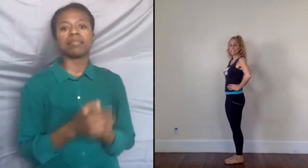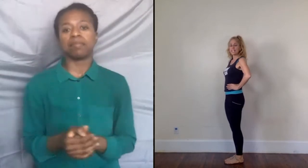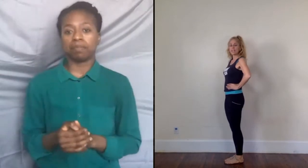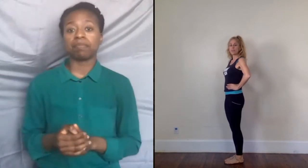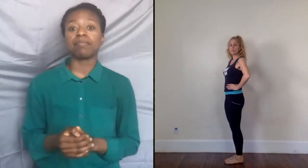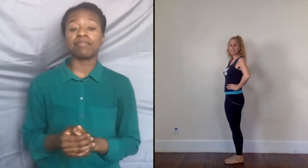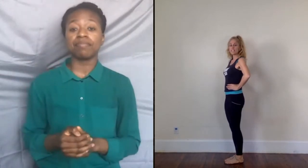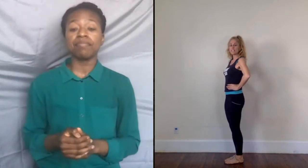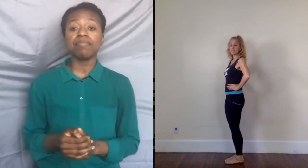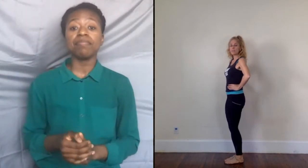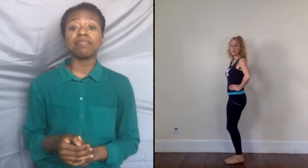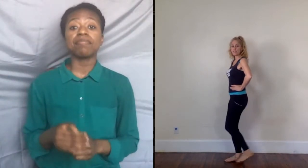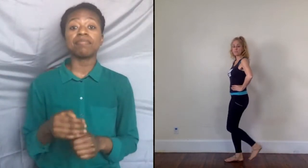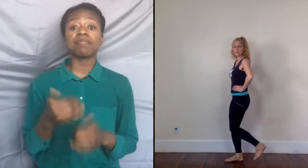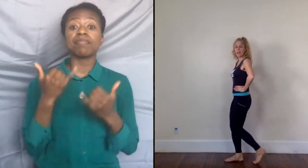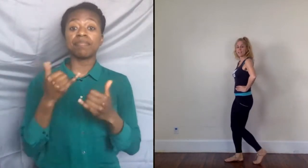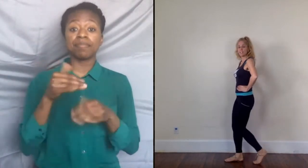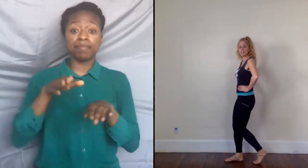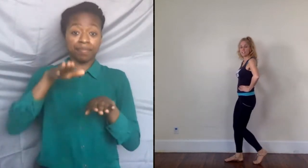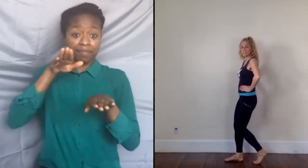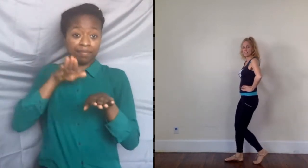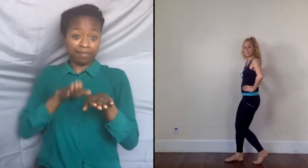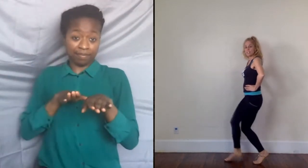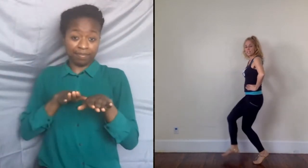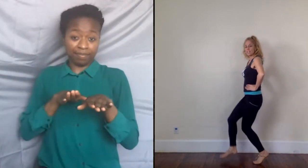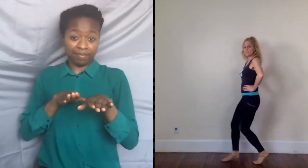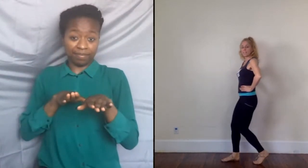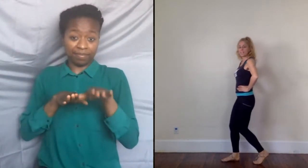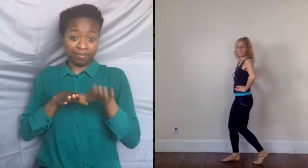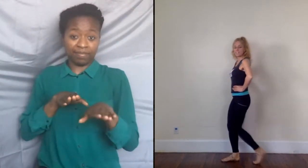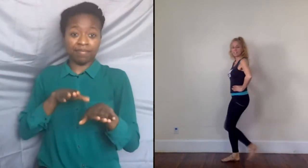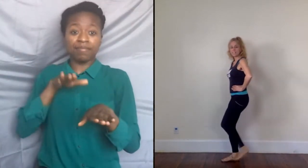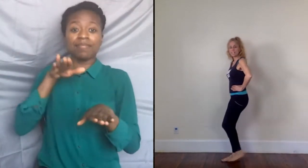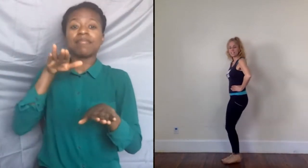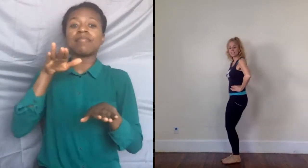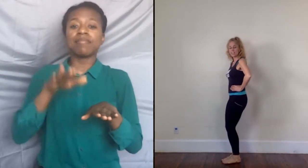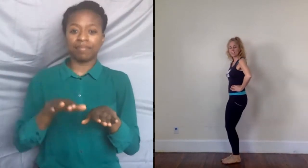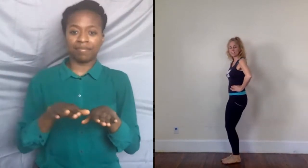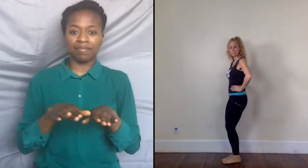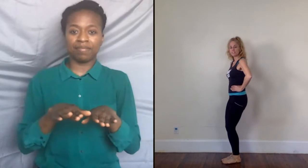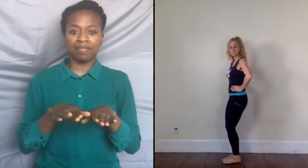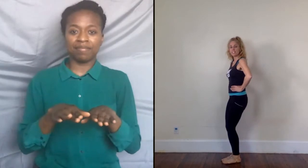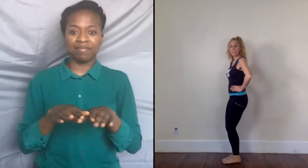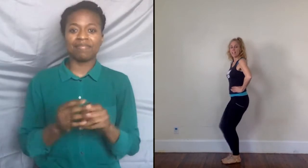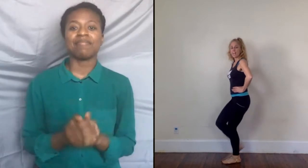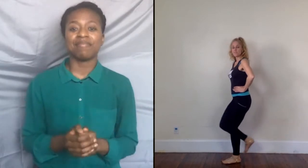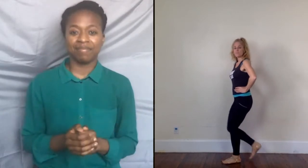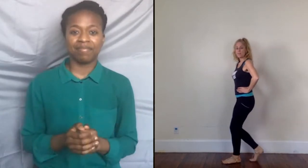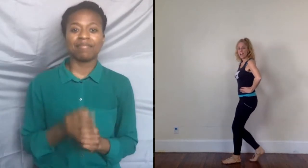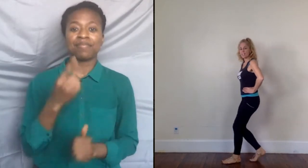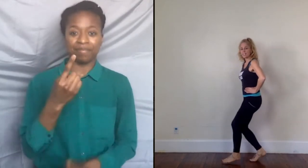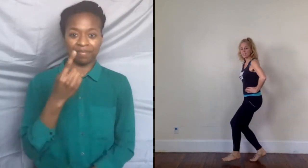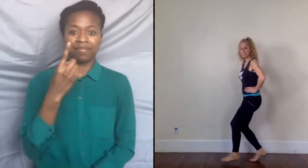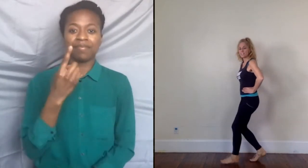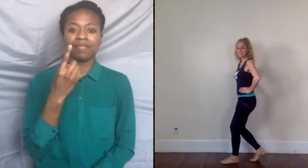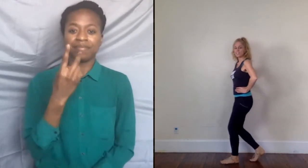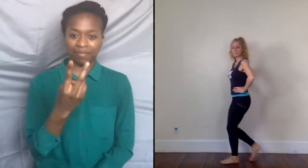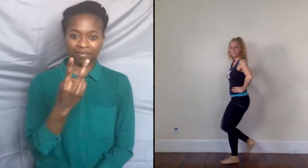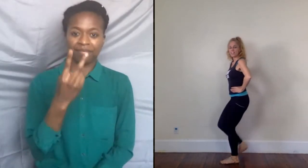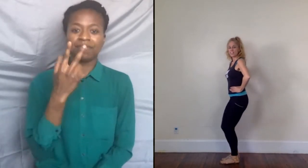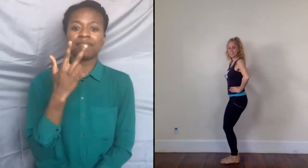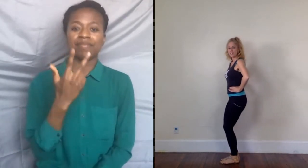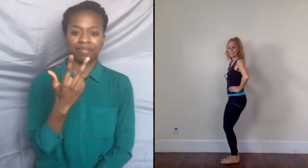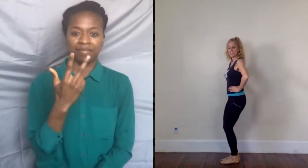we're going to take our foot and step it right back, in place, and together. And back,